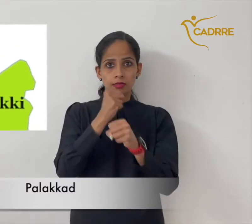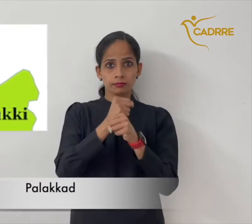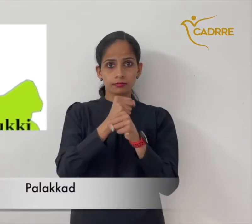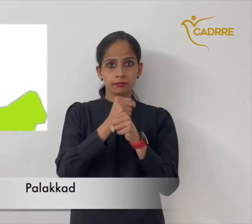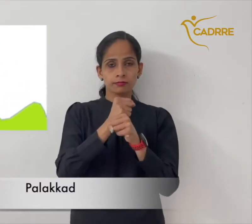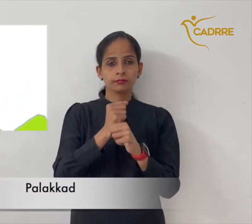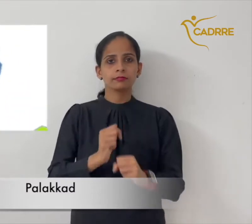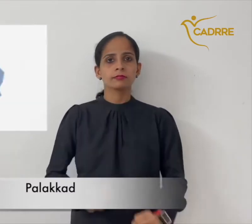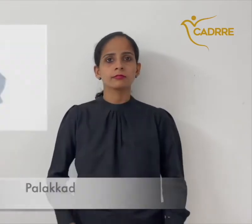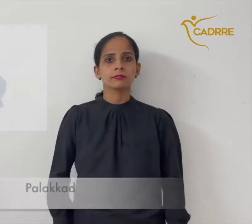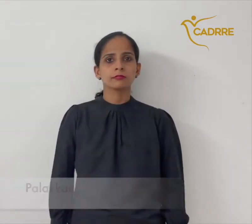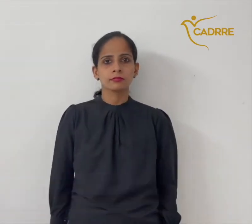Palakkad,